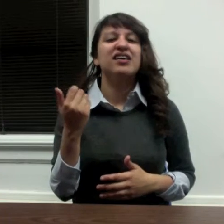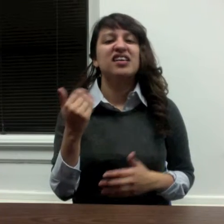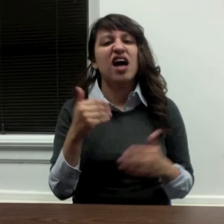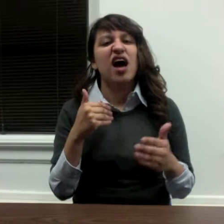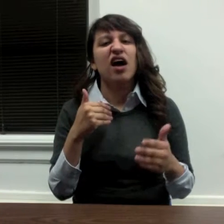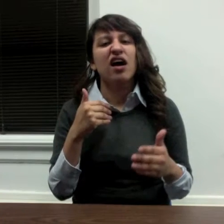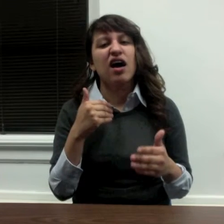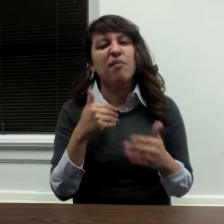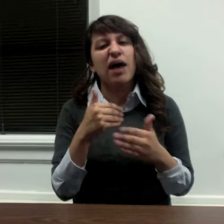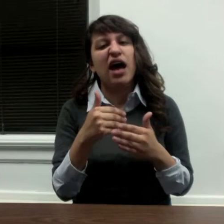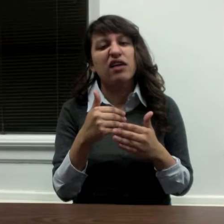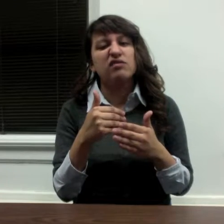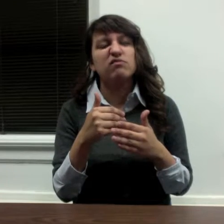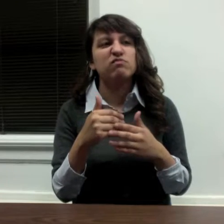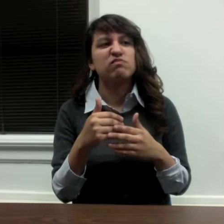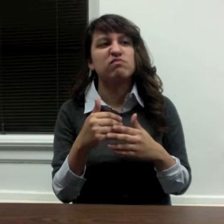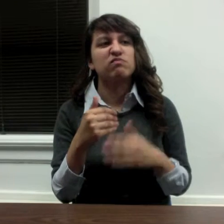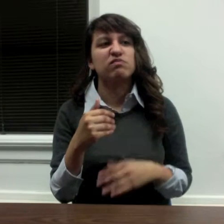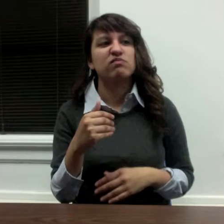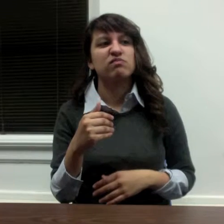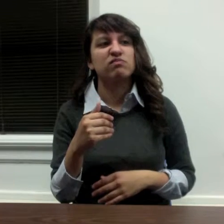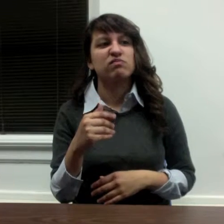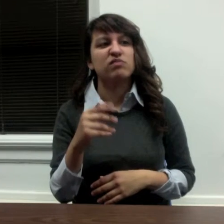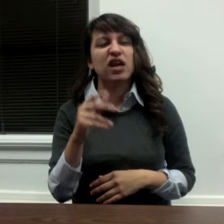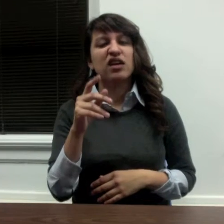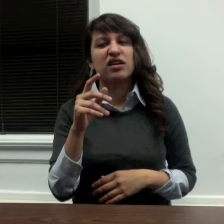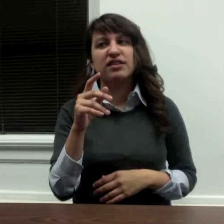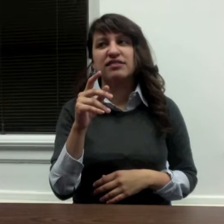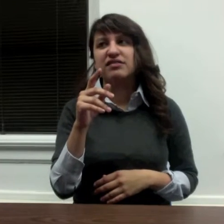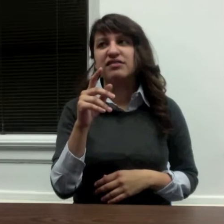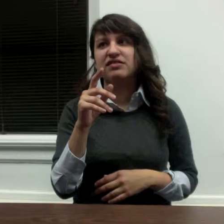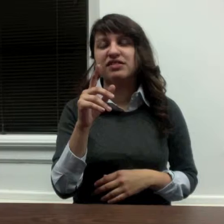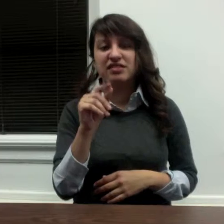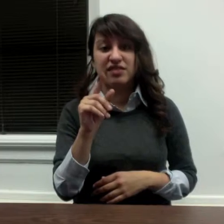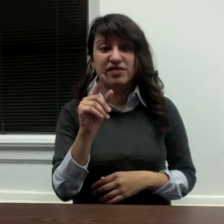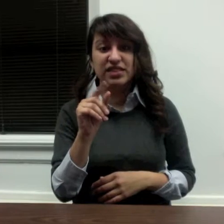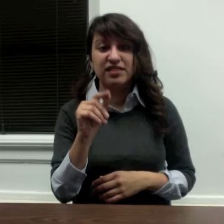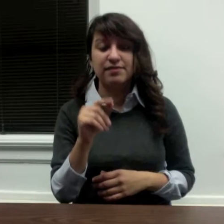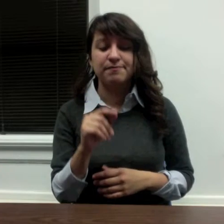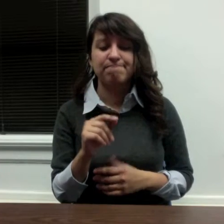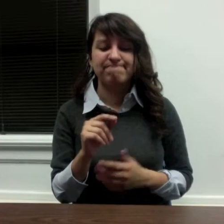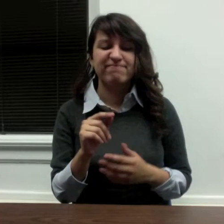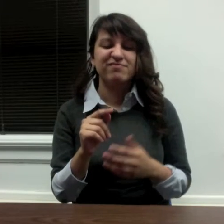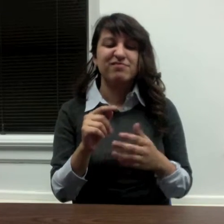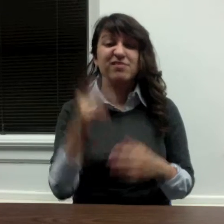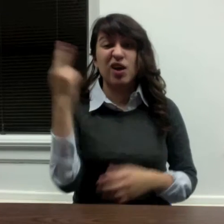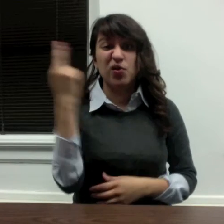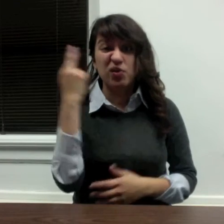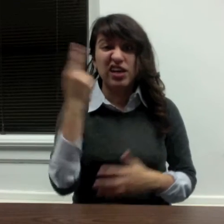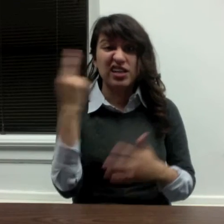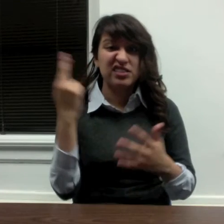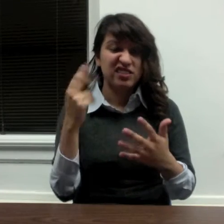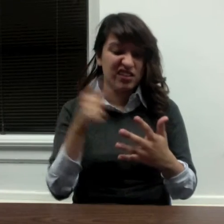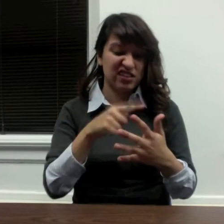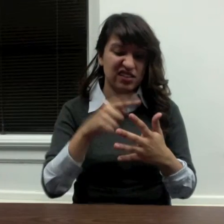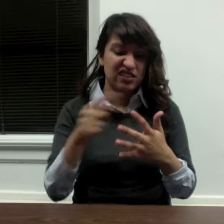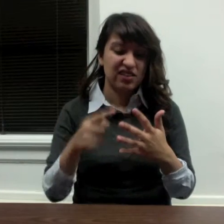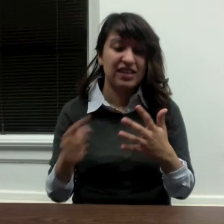First, the proposal wasn't clear. We weren't really sure exactly what it was that was going to be